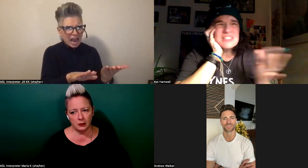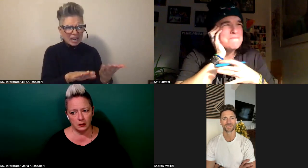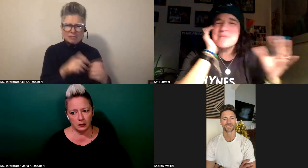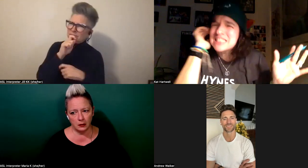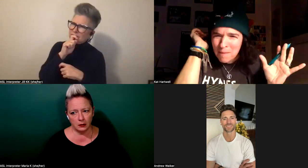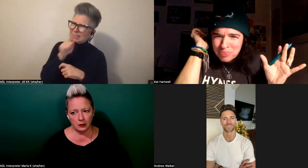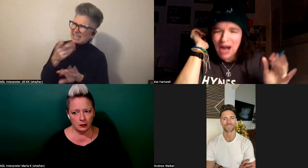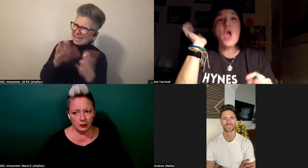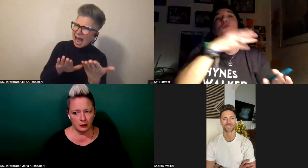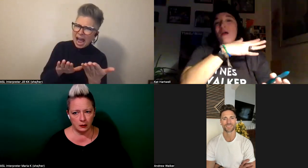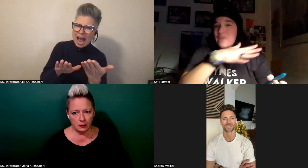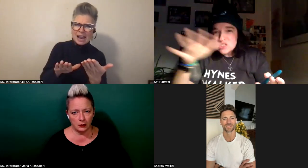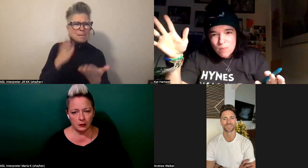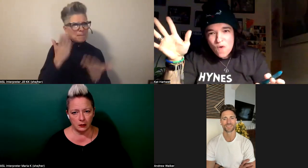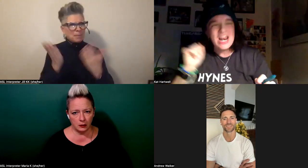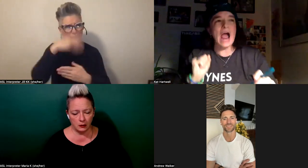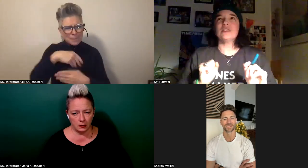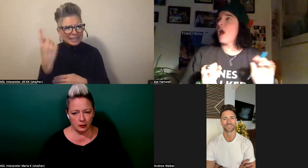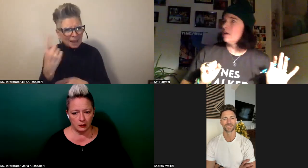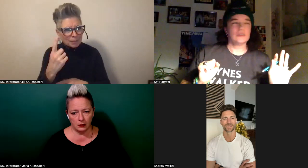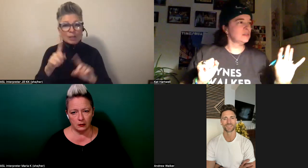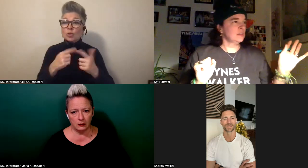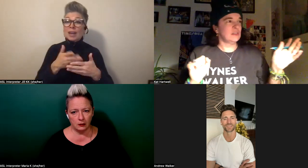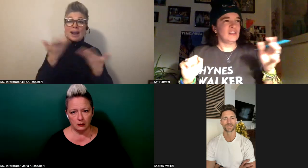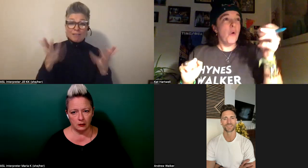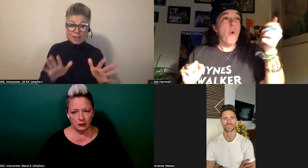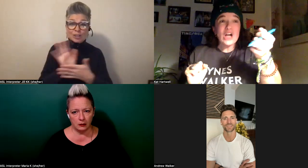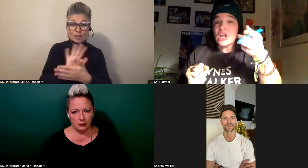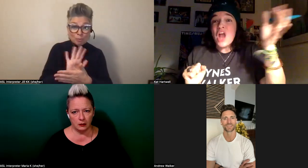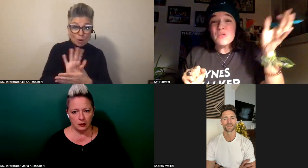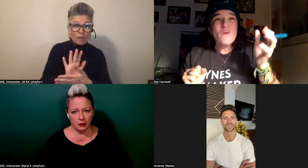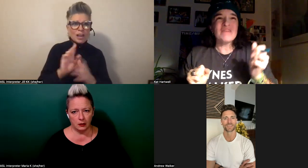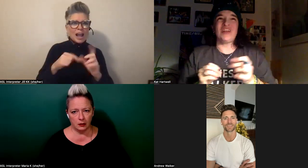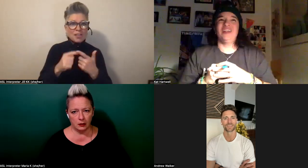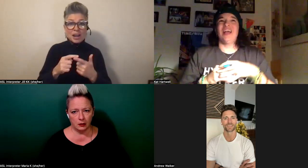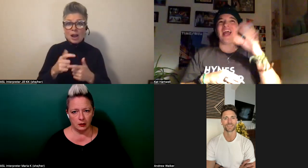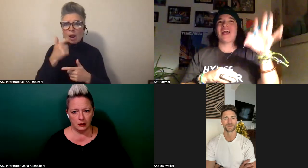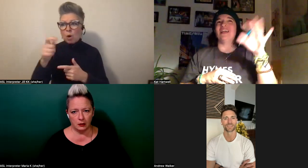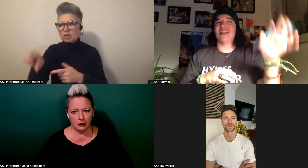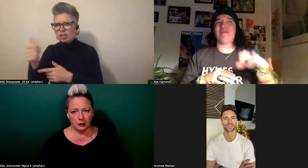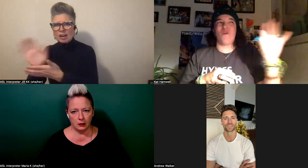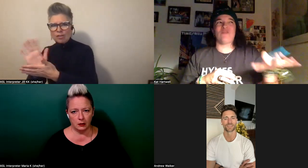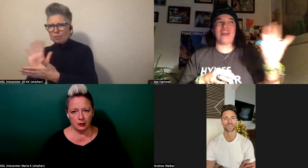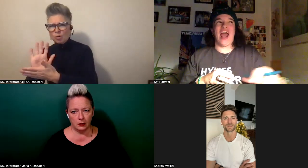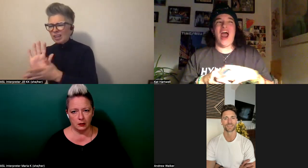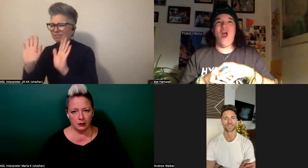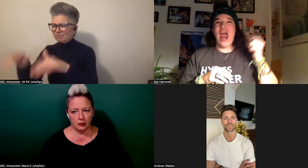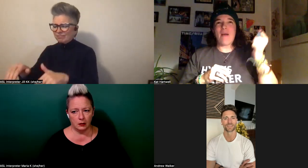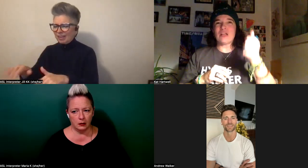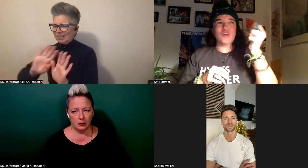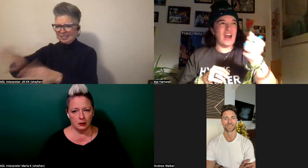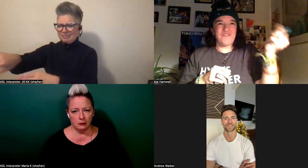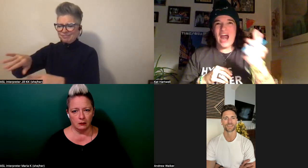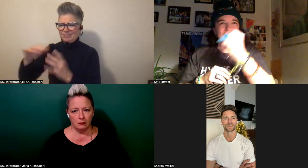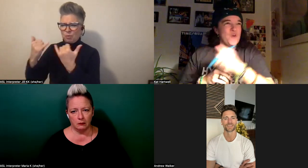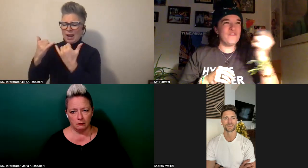I must have missed something. So I finished the movie. I was like, watching another movie. I'm like, I can't get into that movie right now. I'm